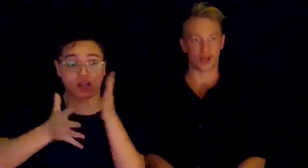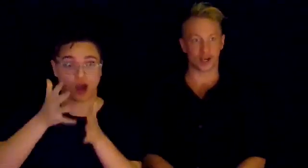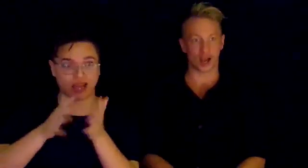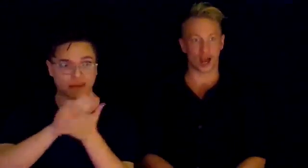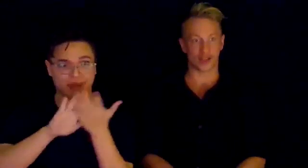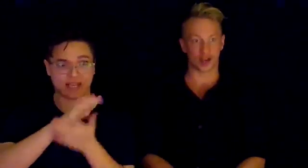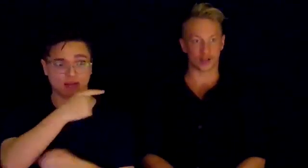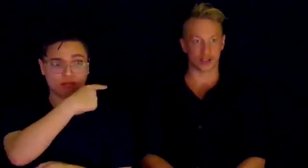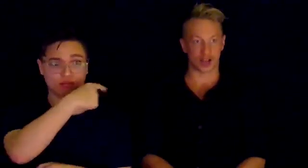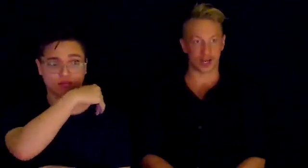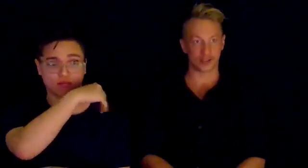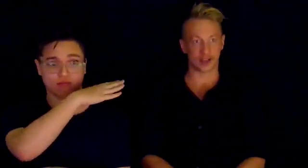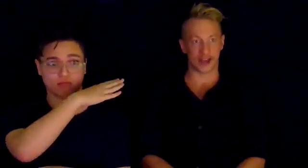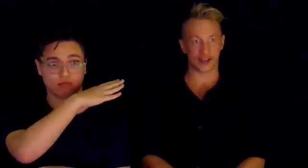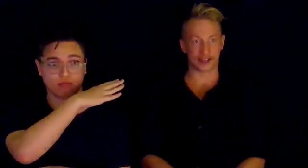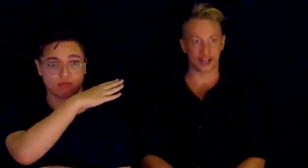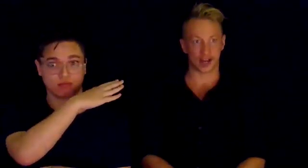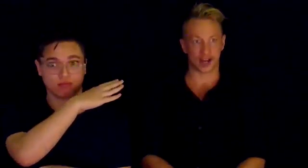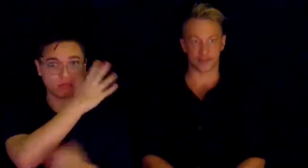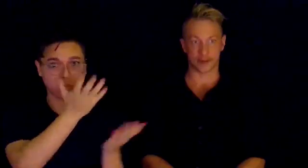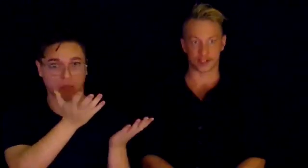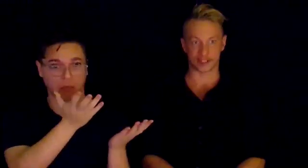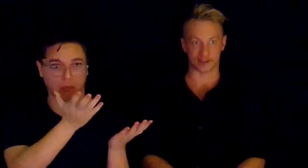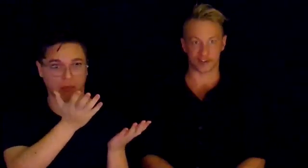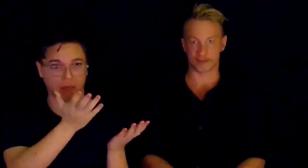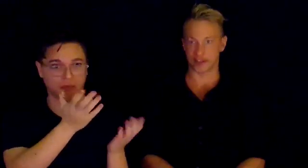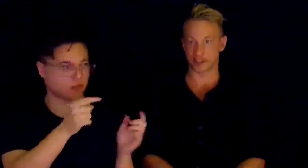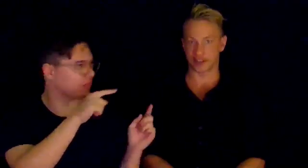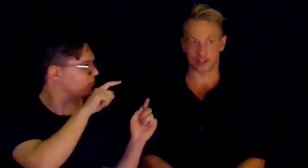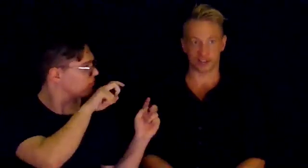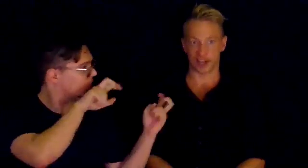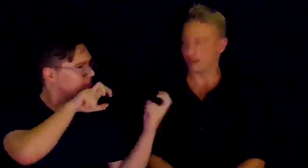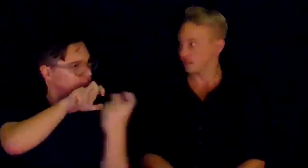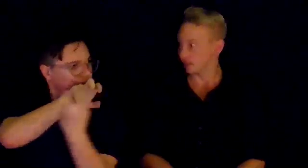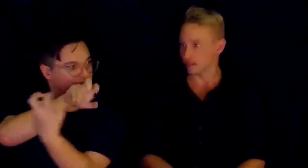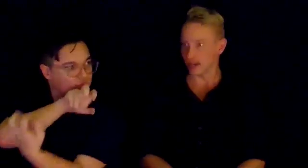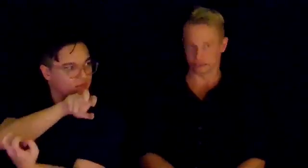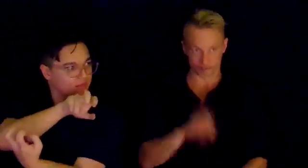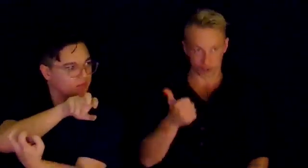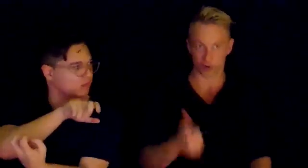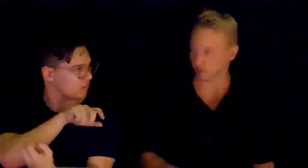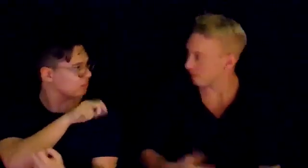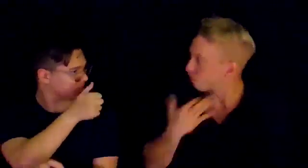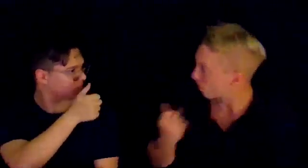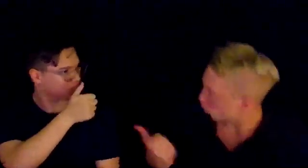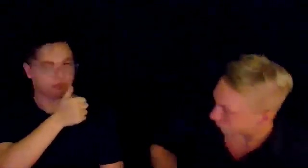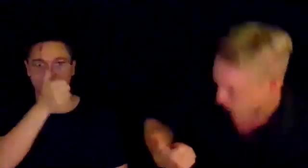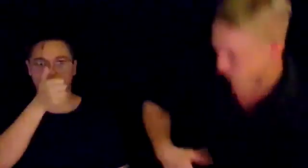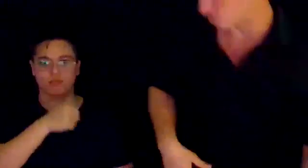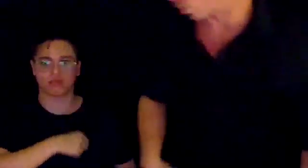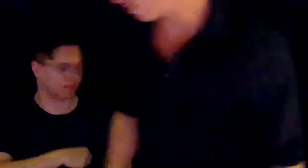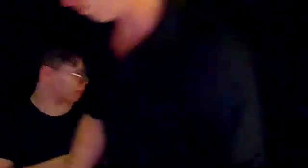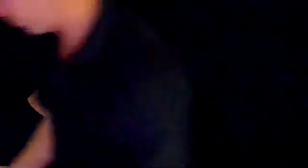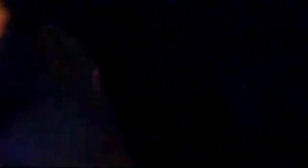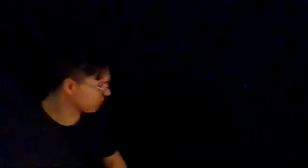Hello everyone, I think I'll sign and maybe just get rid of Benji if that's okay. Yep, cool, work for you,